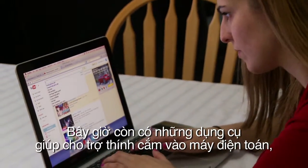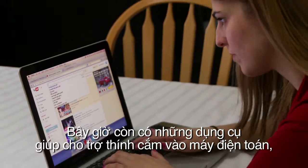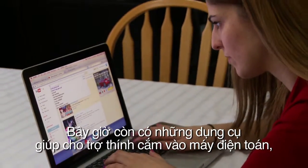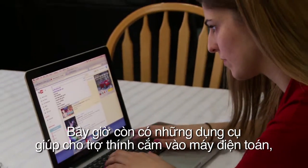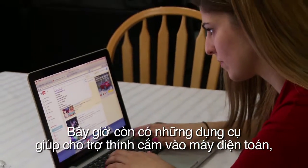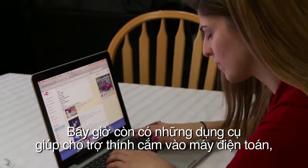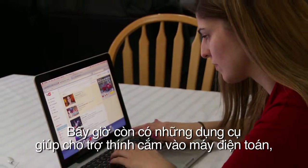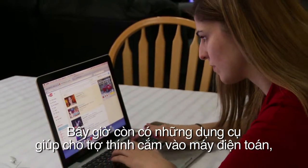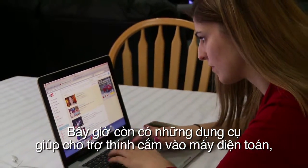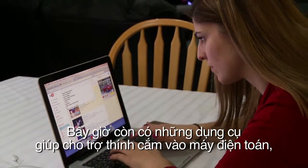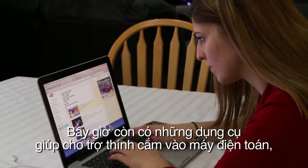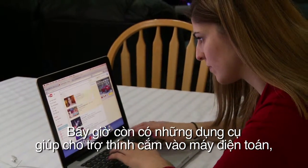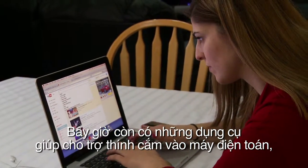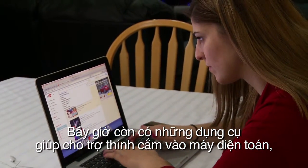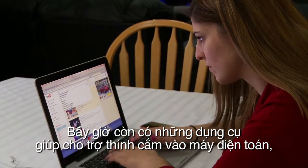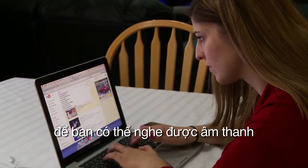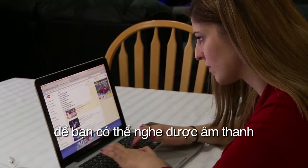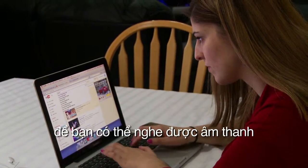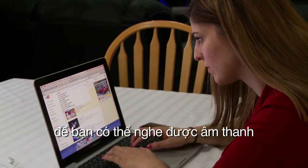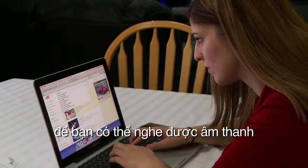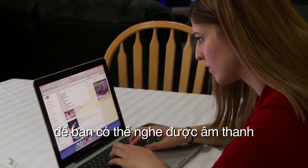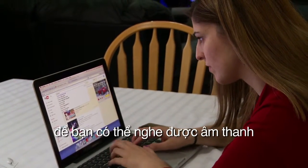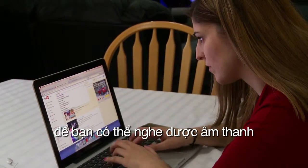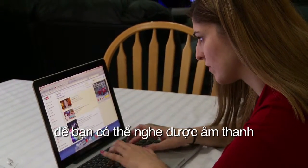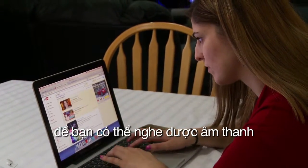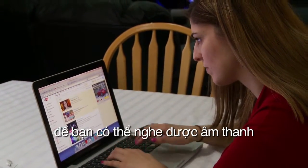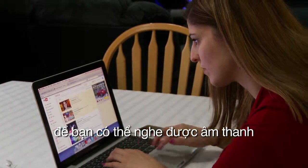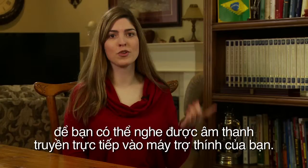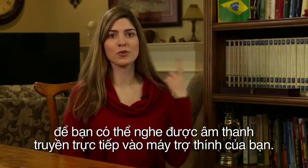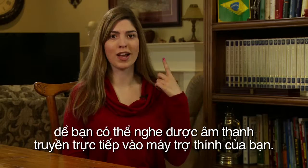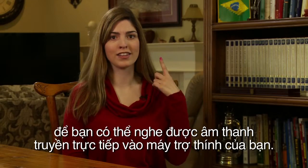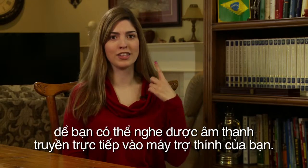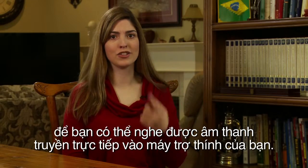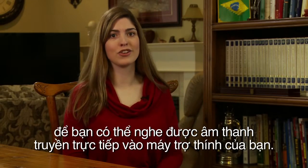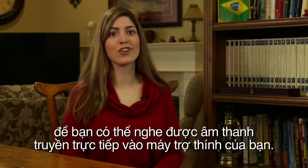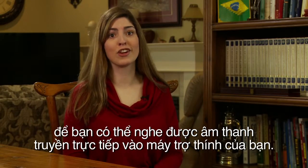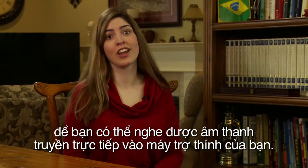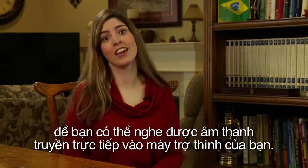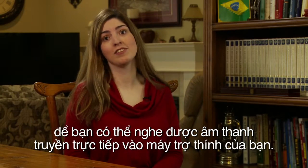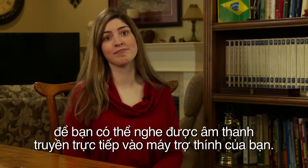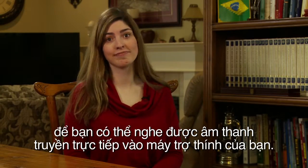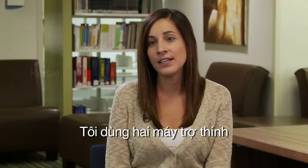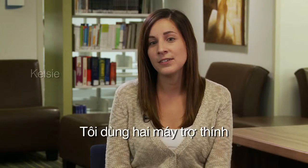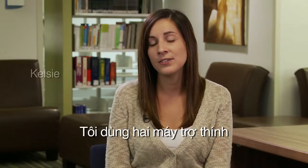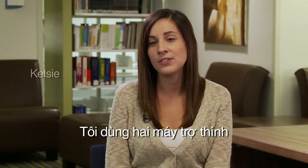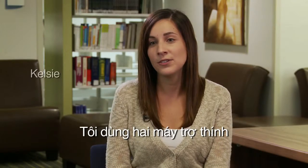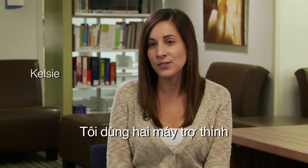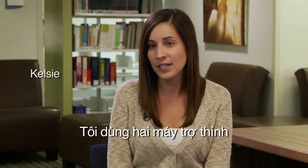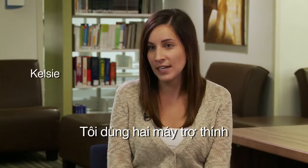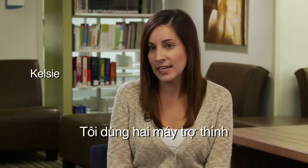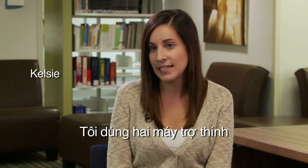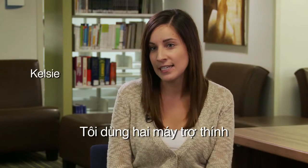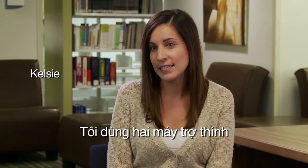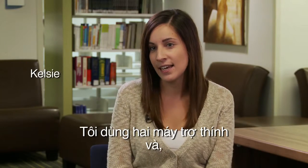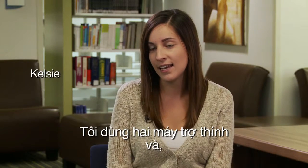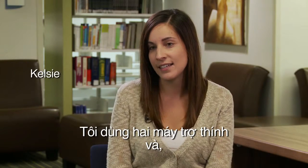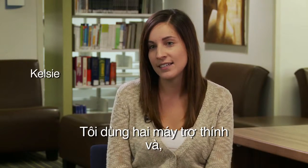that plugs into your computer. And you can hear the sound directly to your hearing aid. I use two hearing aids, and